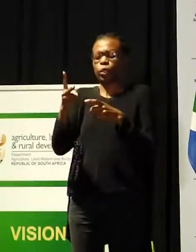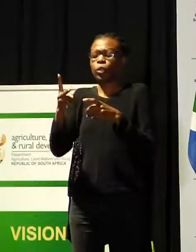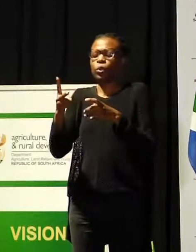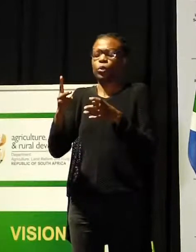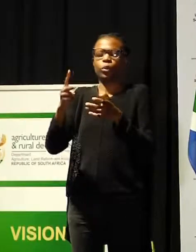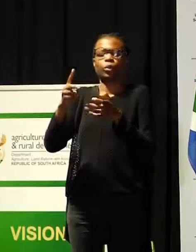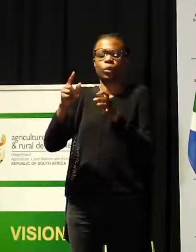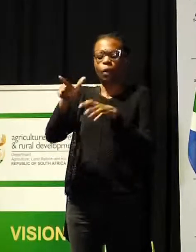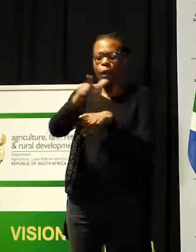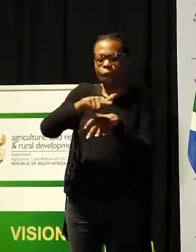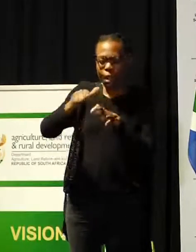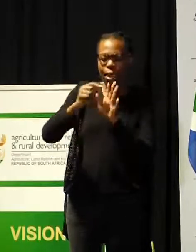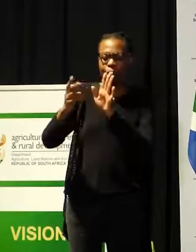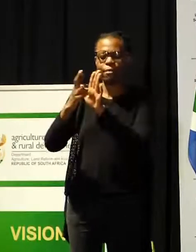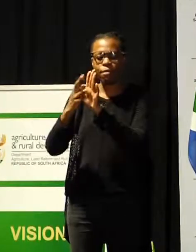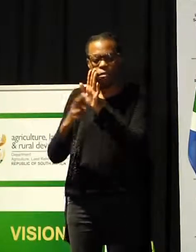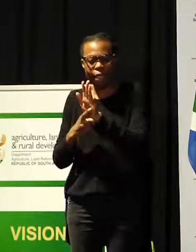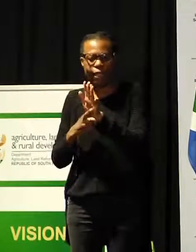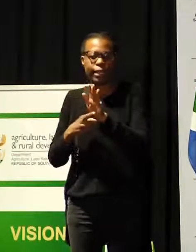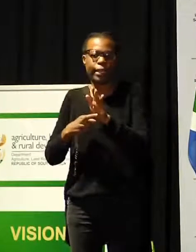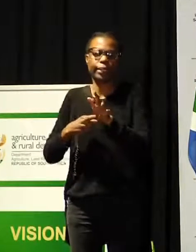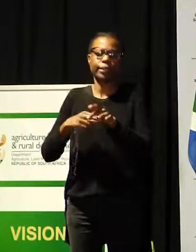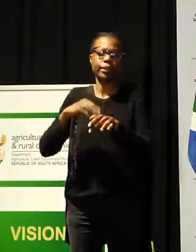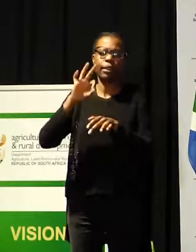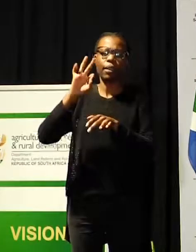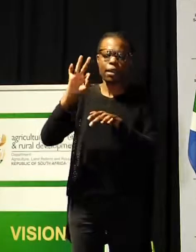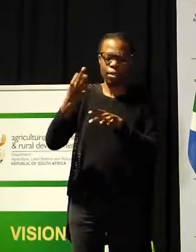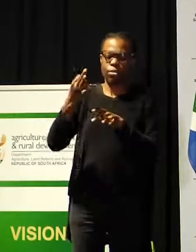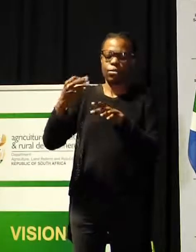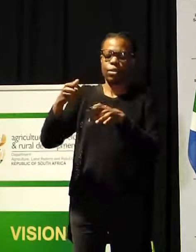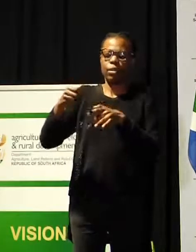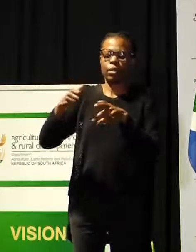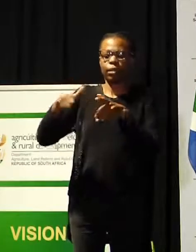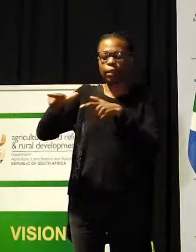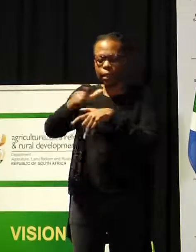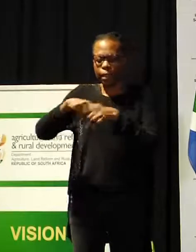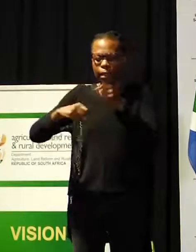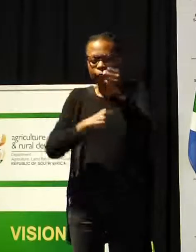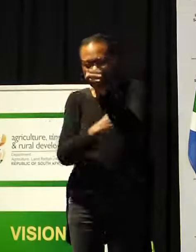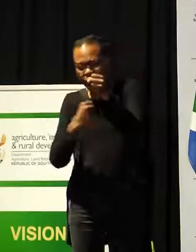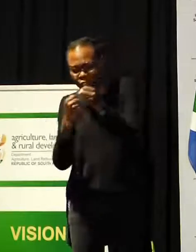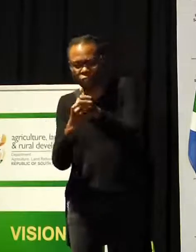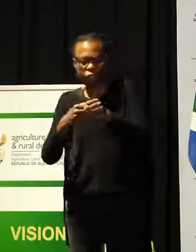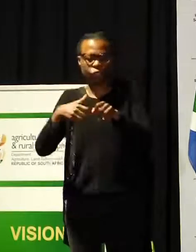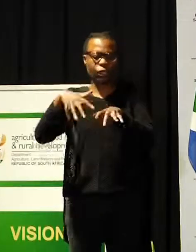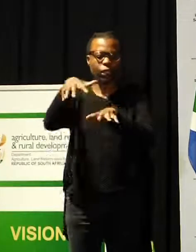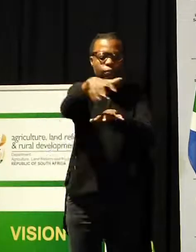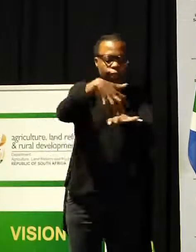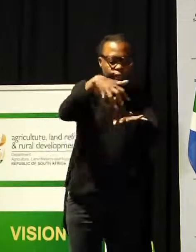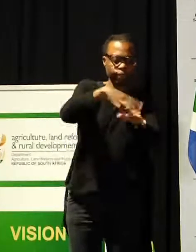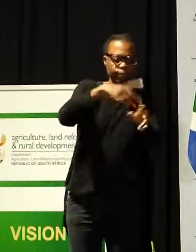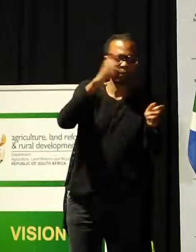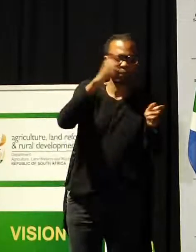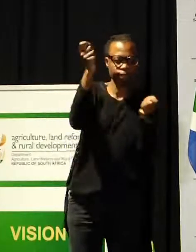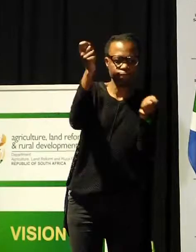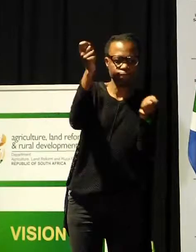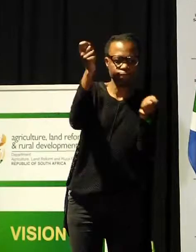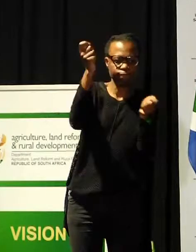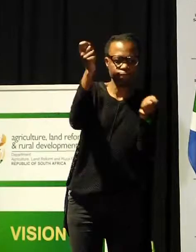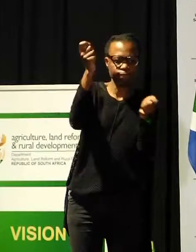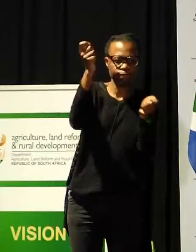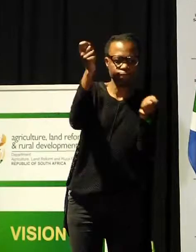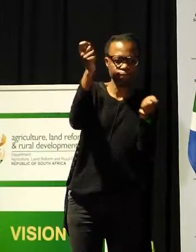and land rights. The third one was land administration structures in communal areas. The fourth one was capacity building